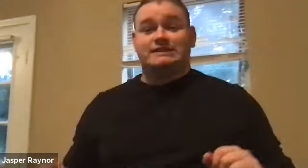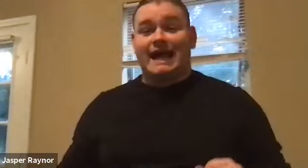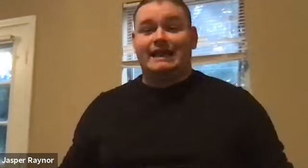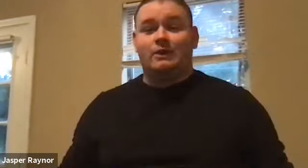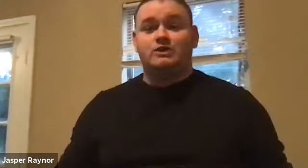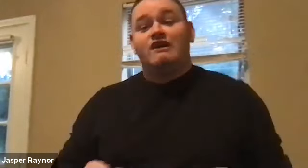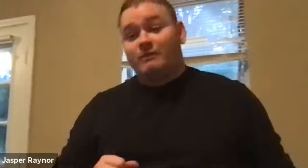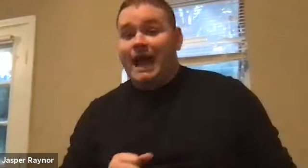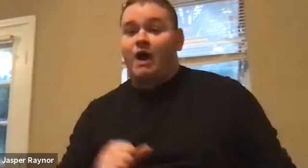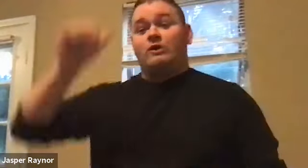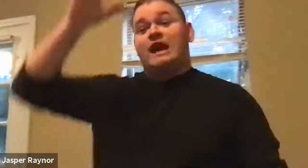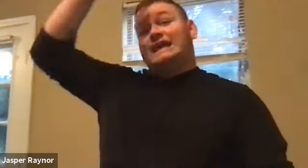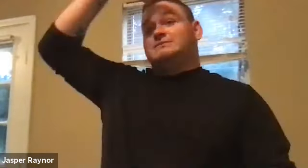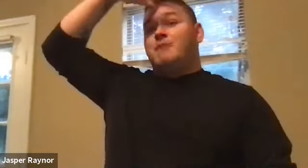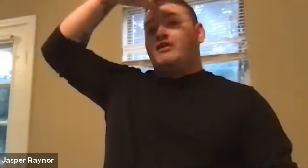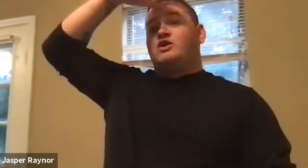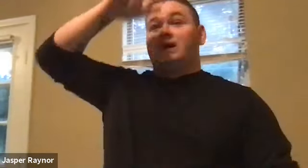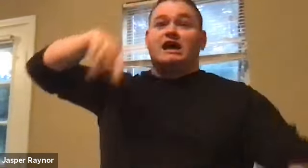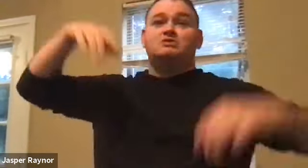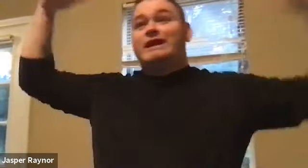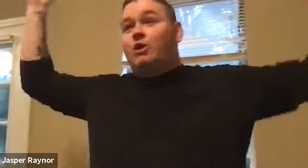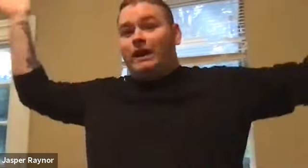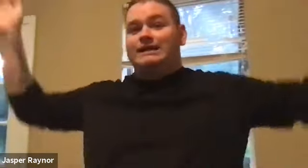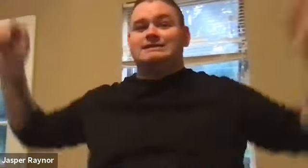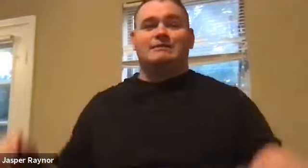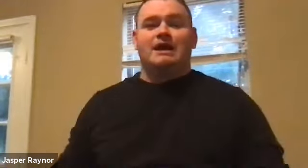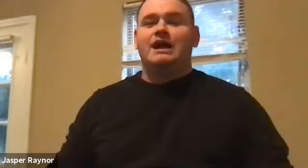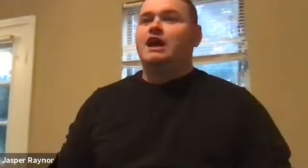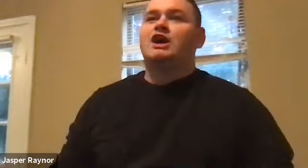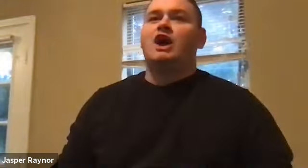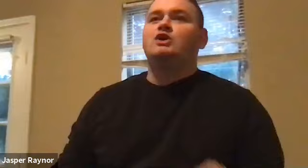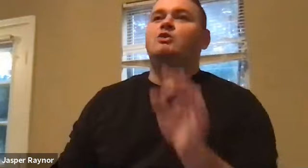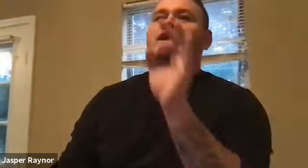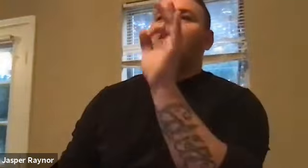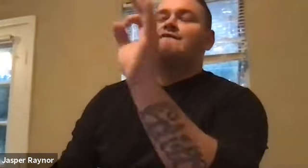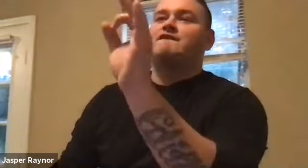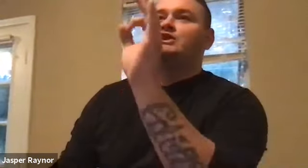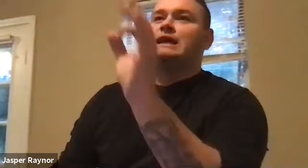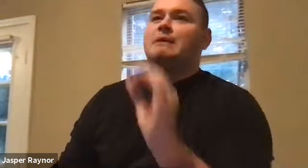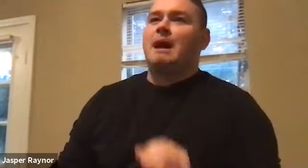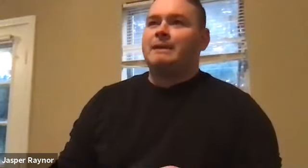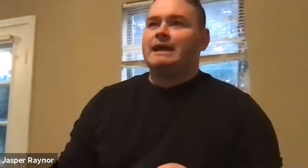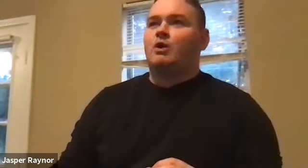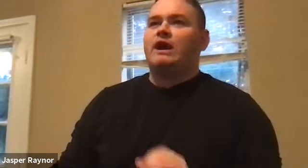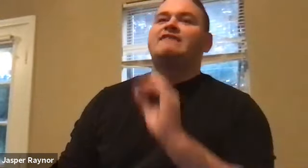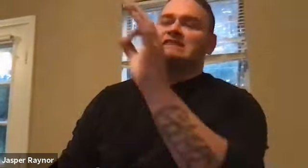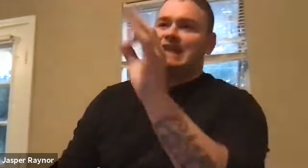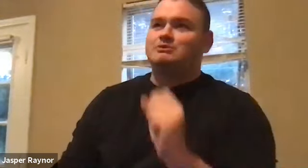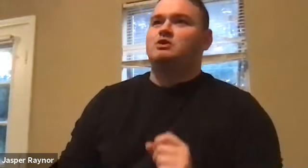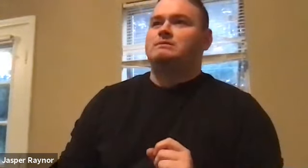sign language from now on. It's mother because we queens. And I'm like, girl, you wouldn't know the first thing about being a queen if it slapped you upside